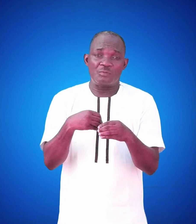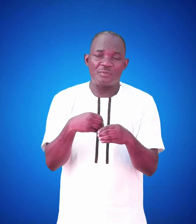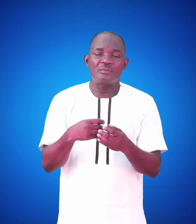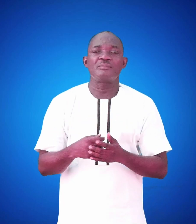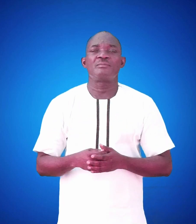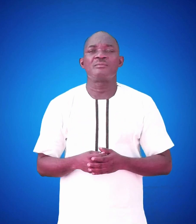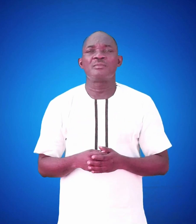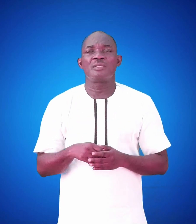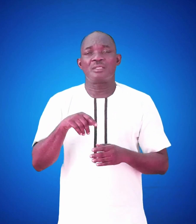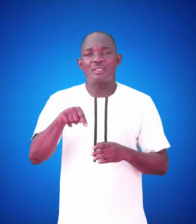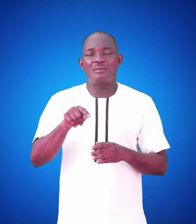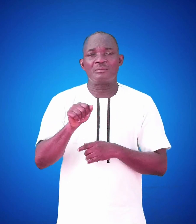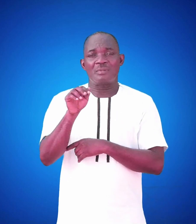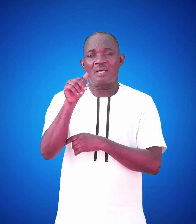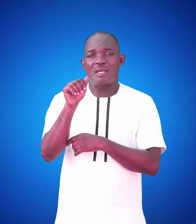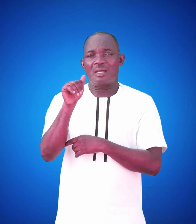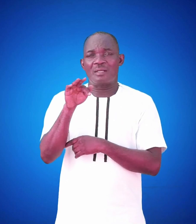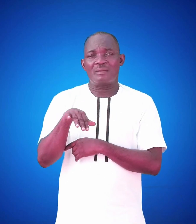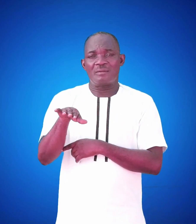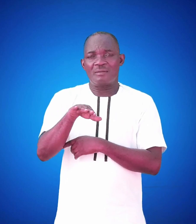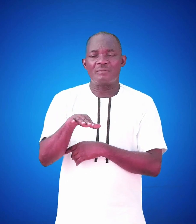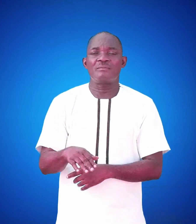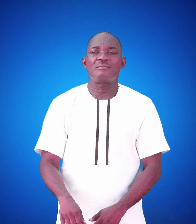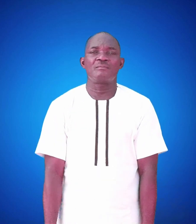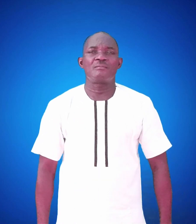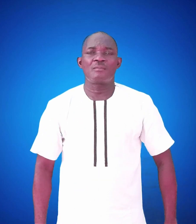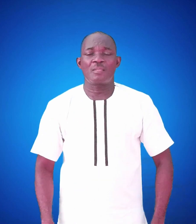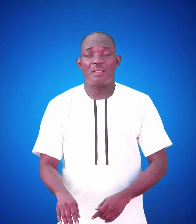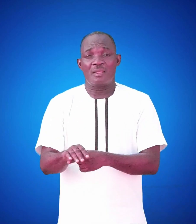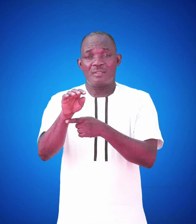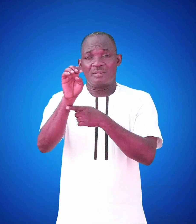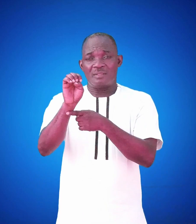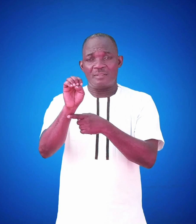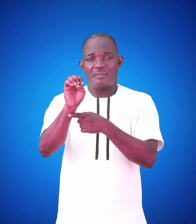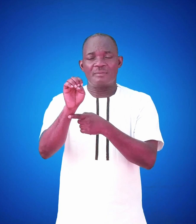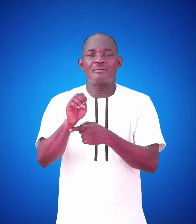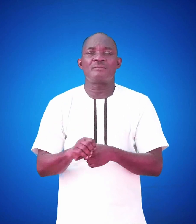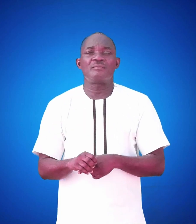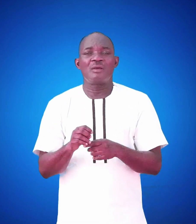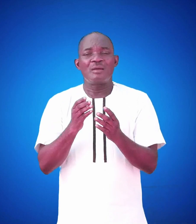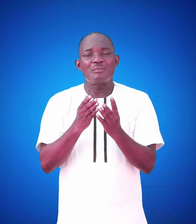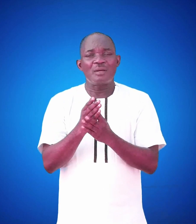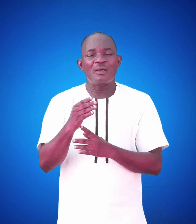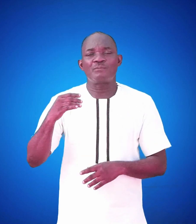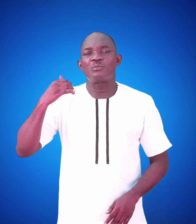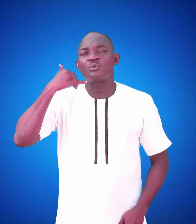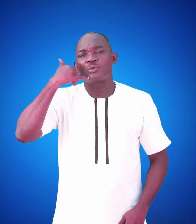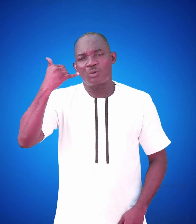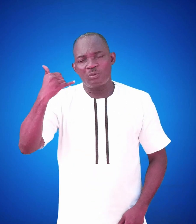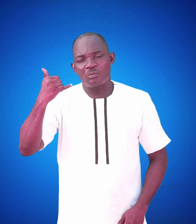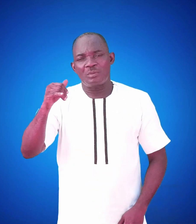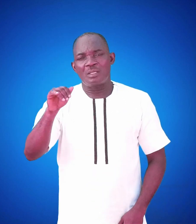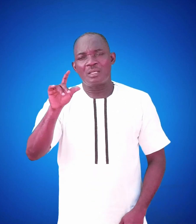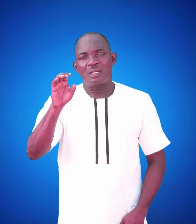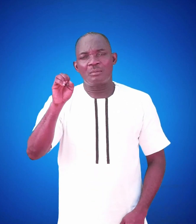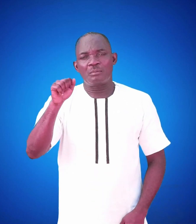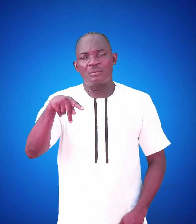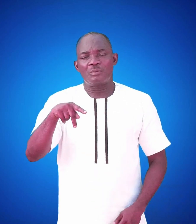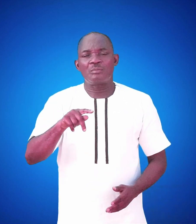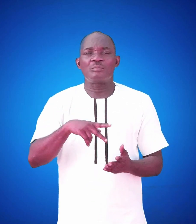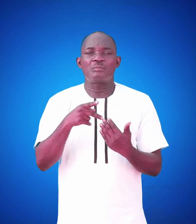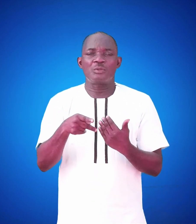office in Accra. E. By calling the LEAP